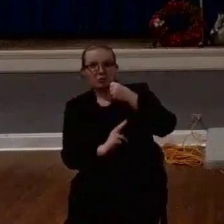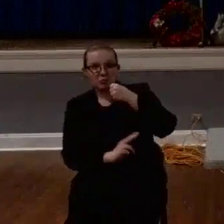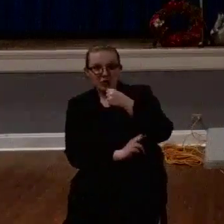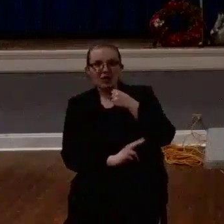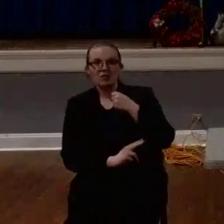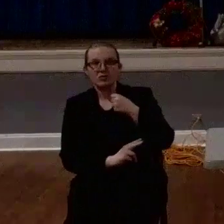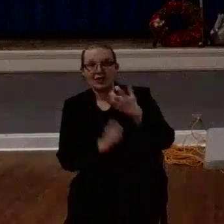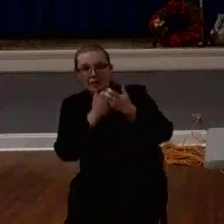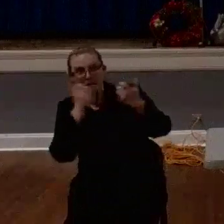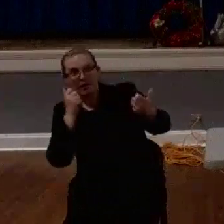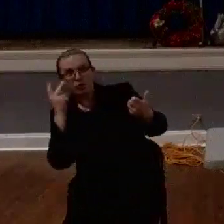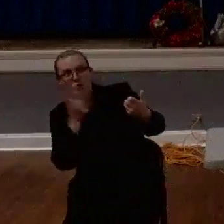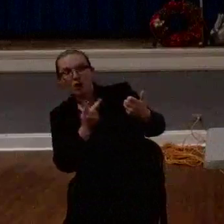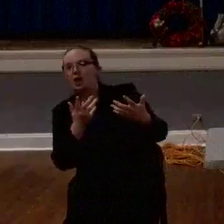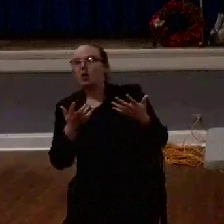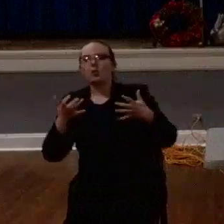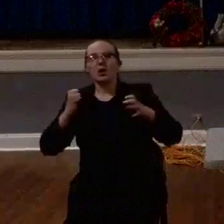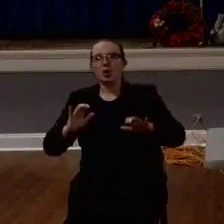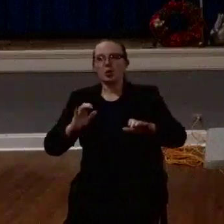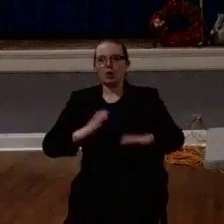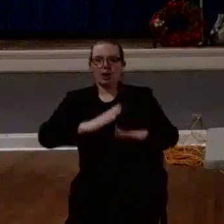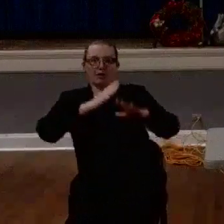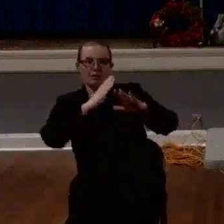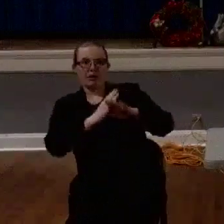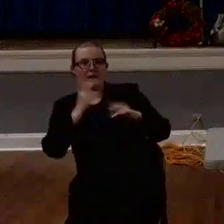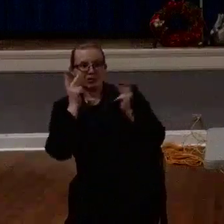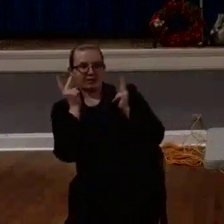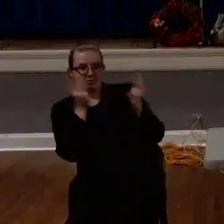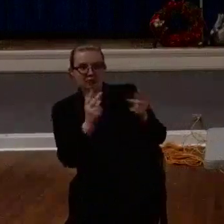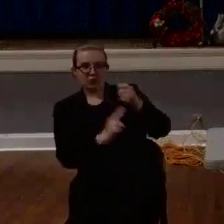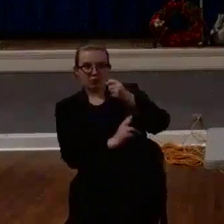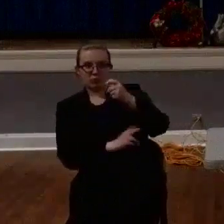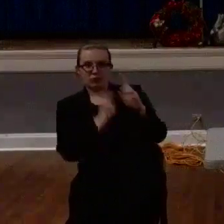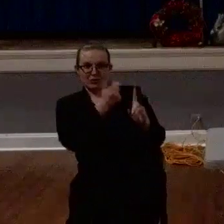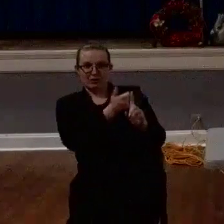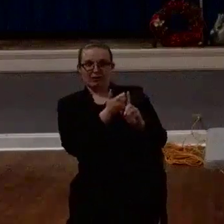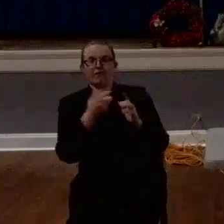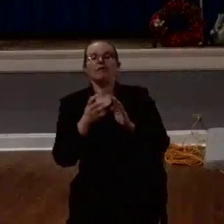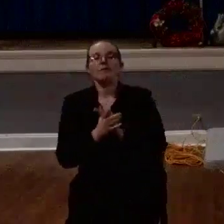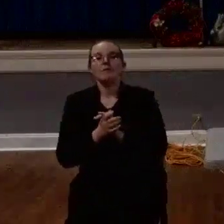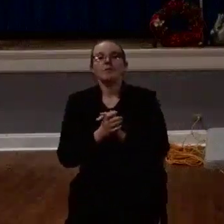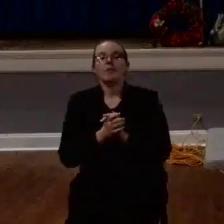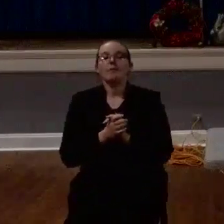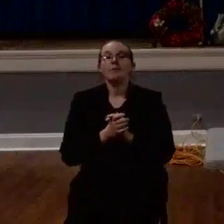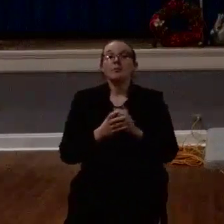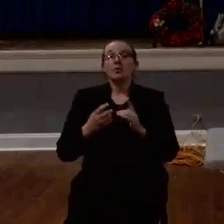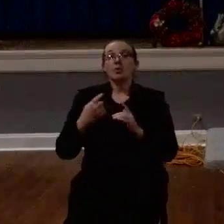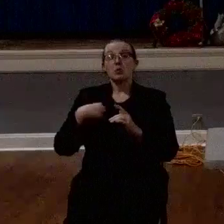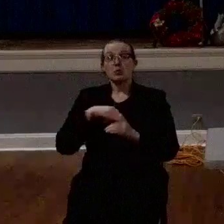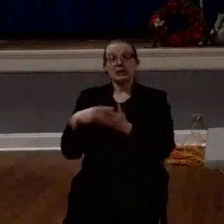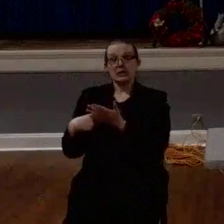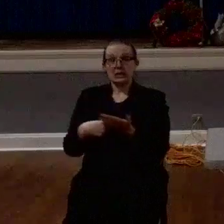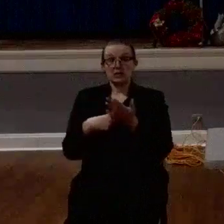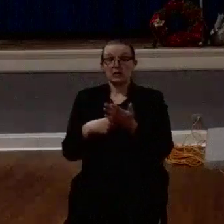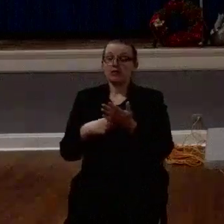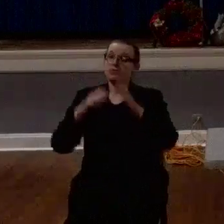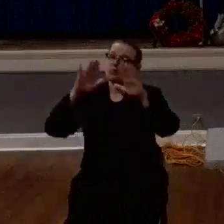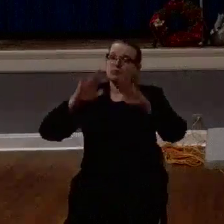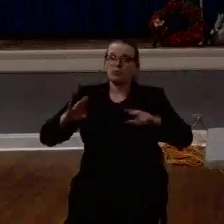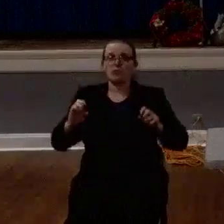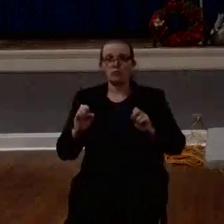we were always making sure we're not blocking views of the bridge. This is where we talked about there's a great